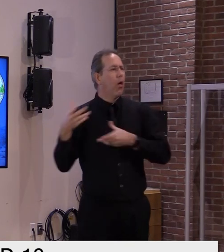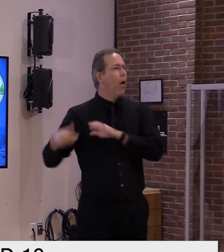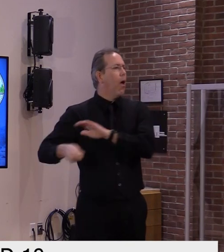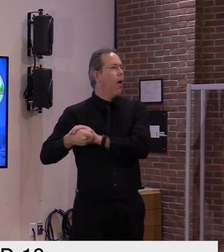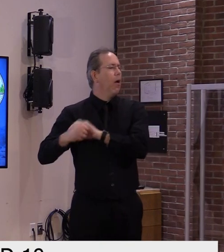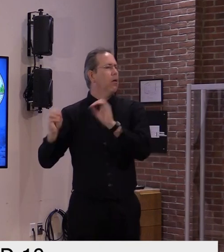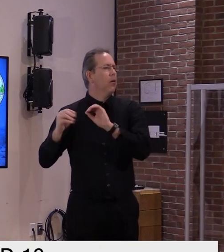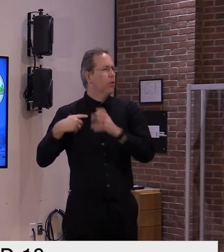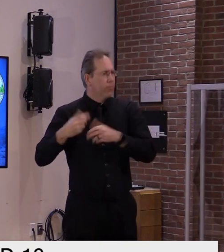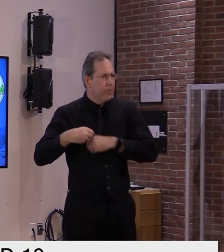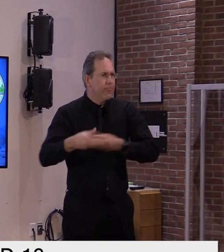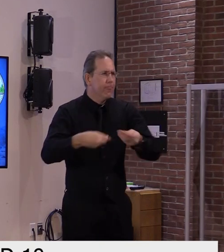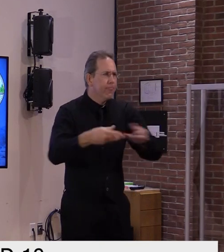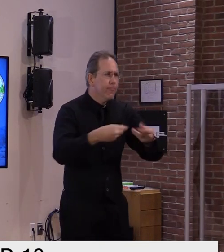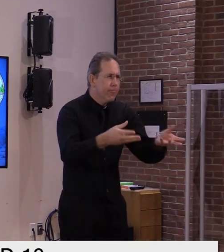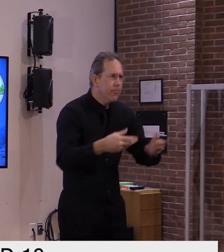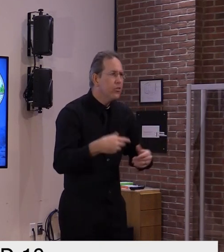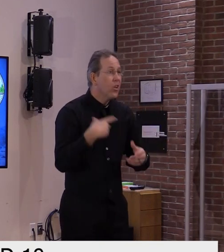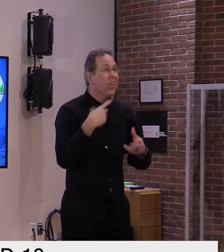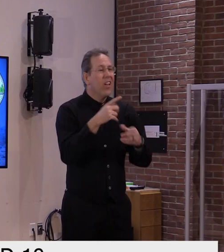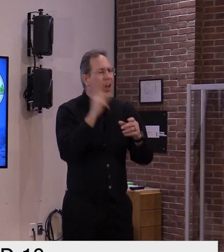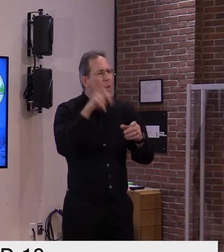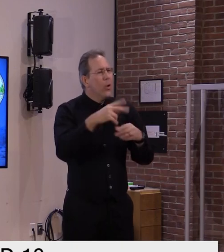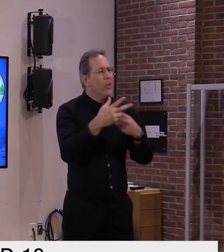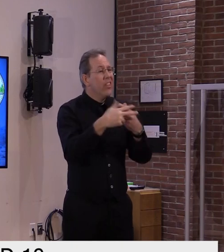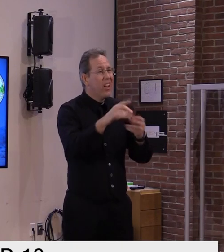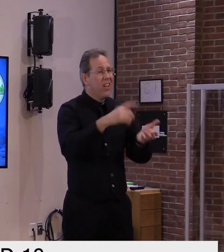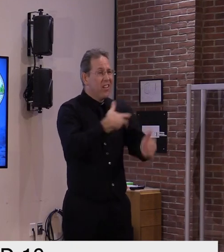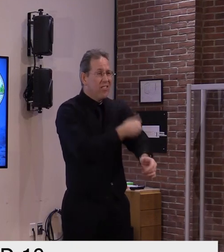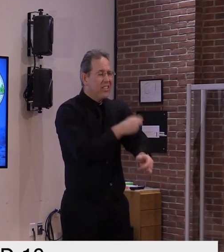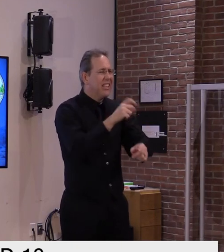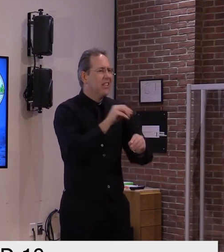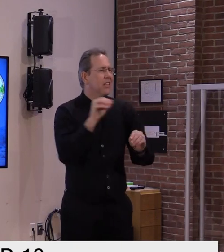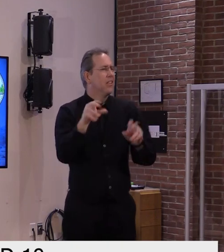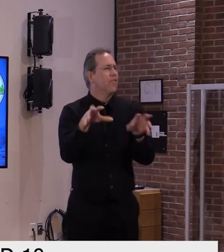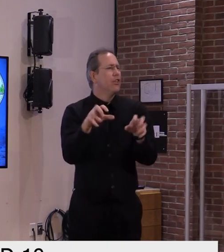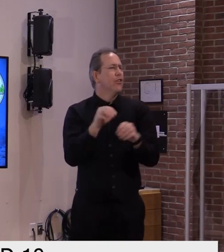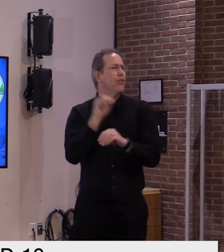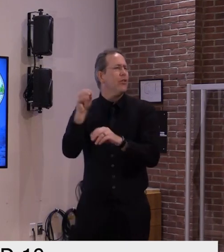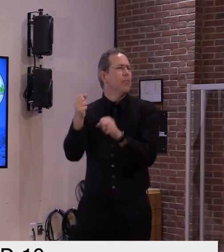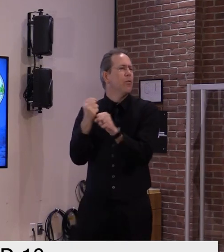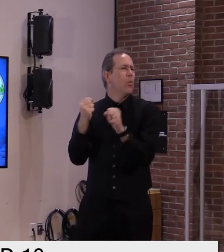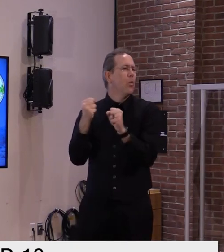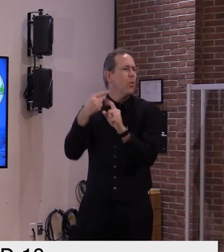state. But I'm not aware of hardly anything in that category.